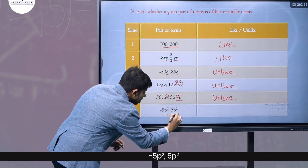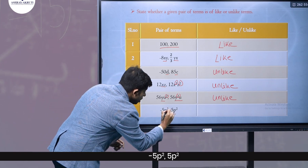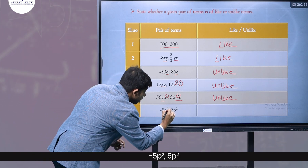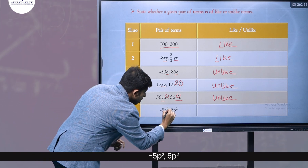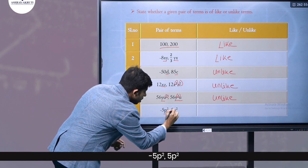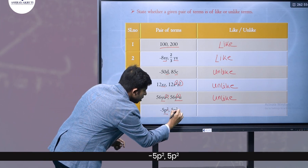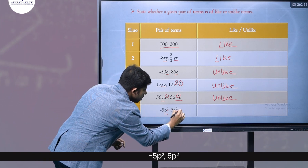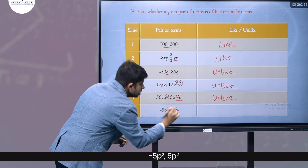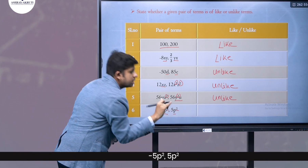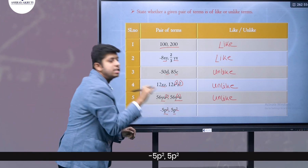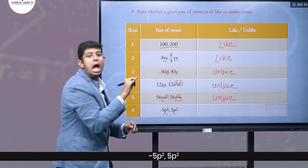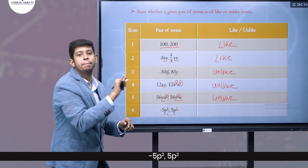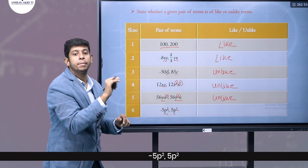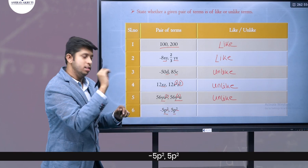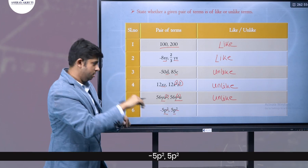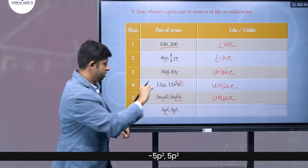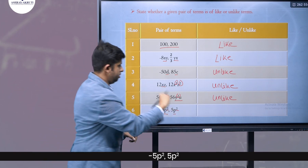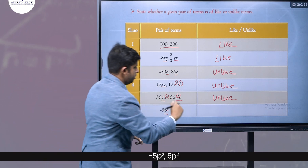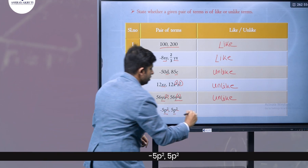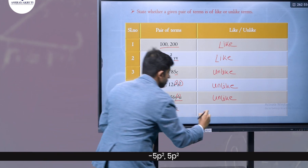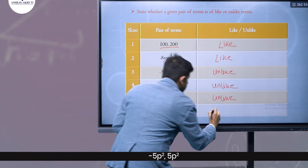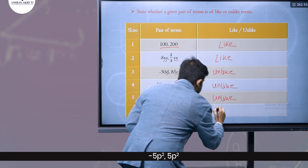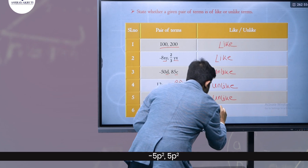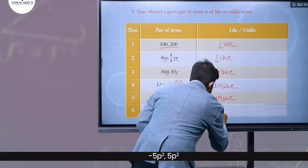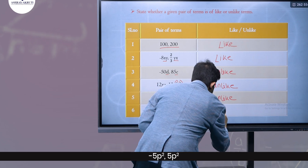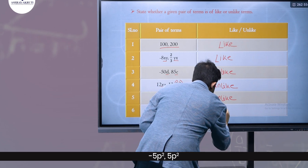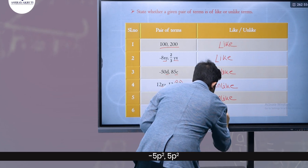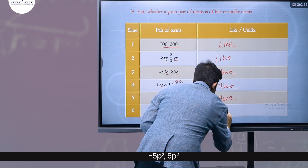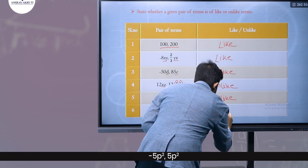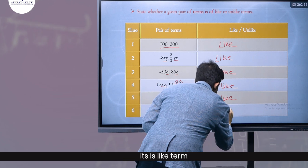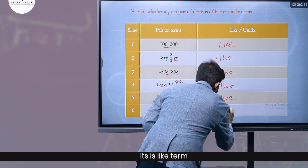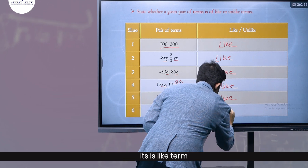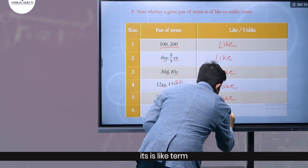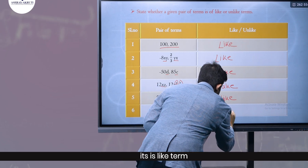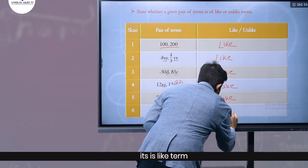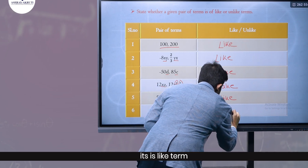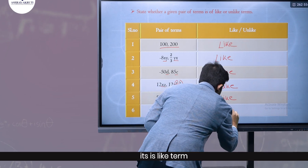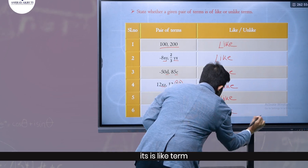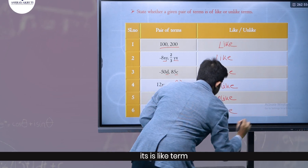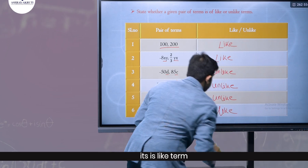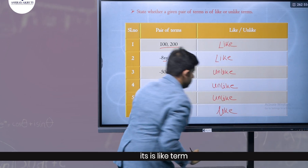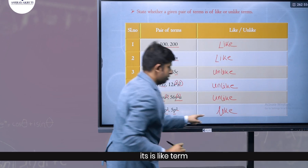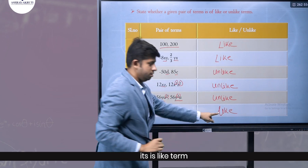Minus 5p square, comma 5p square. It is an like term.